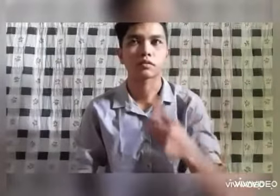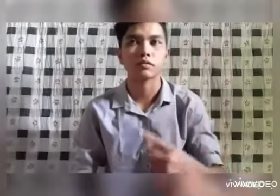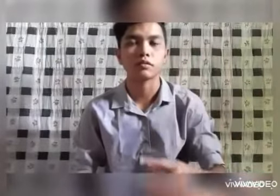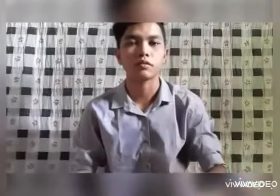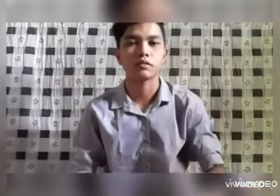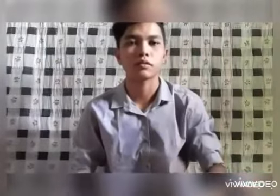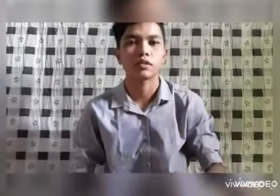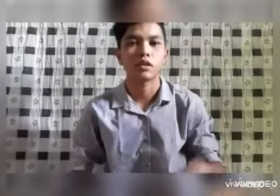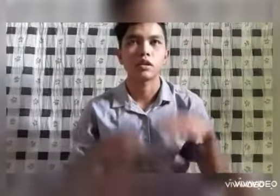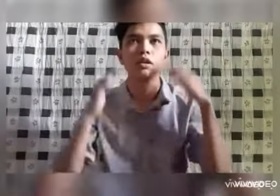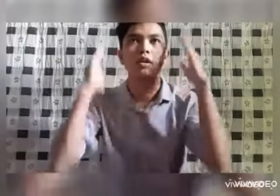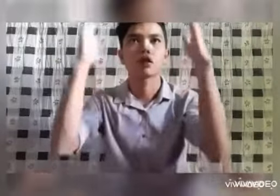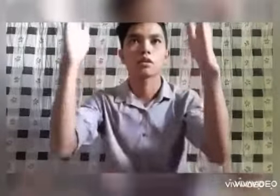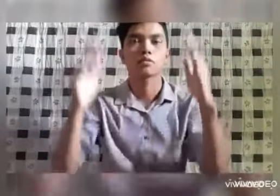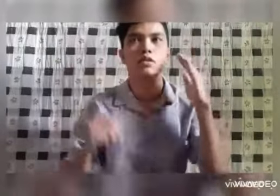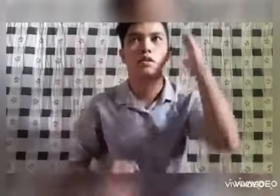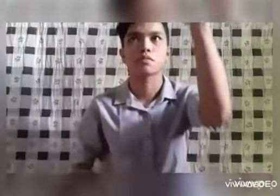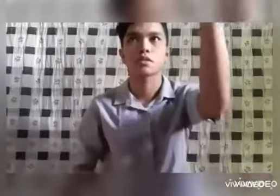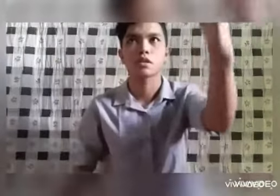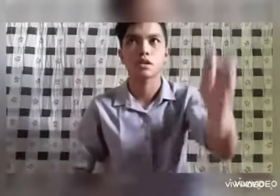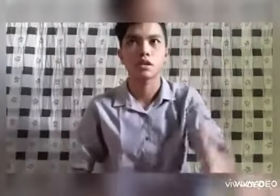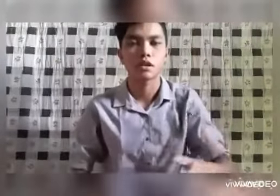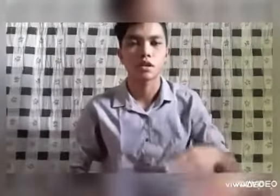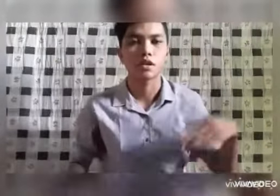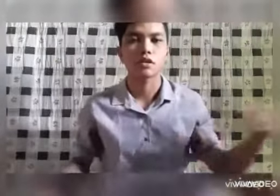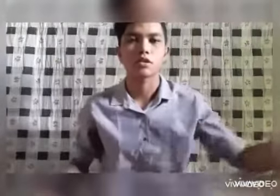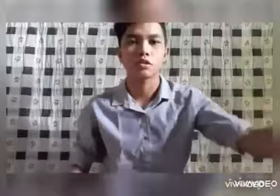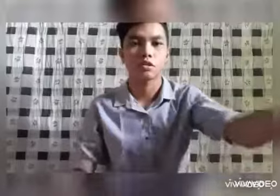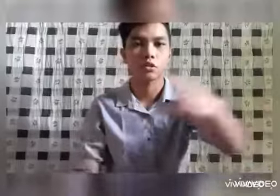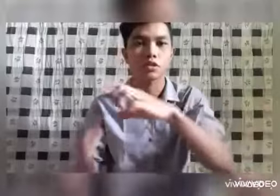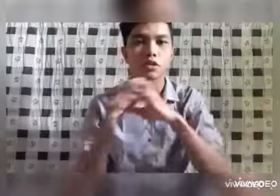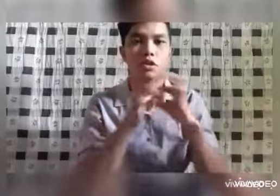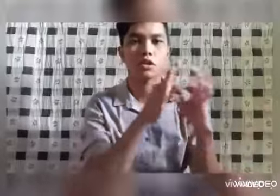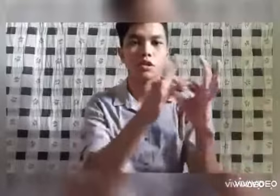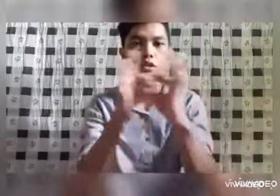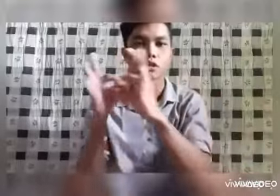I hope someday You'll join us